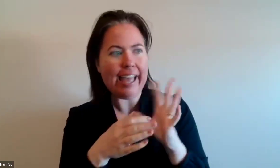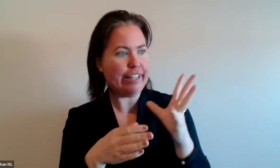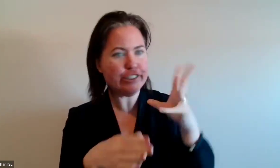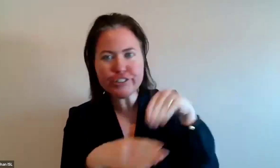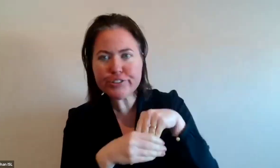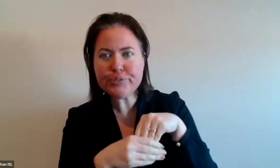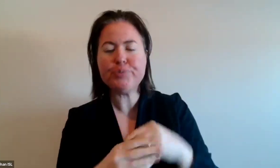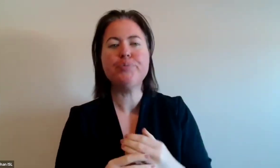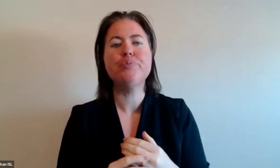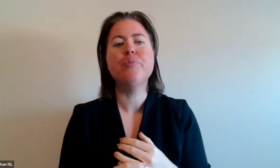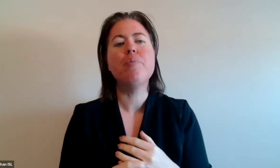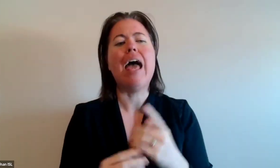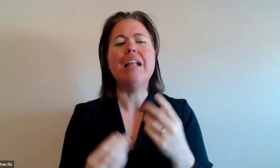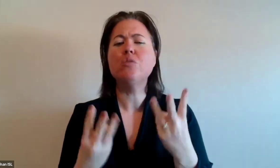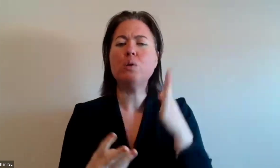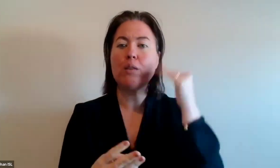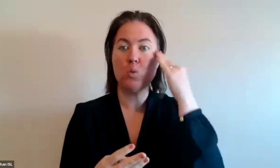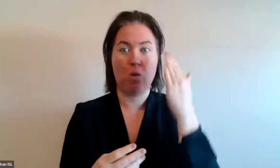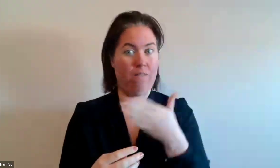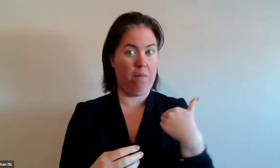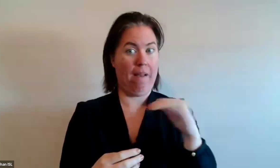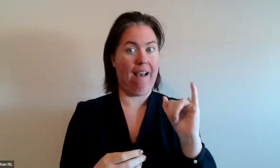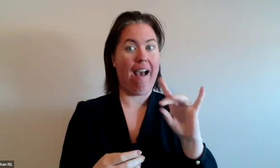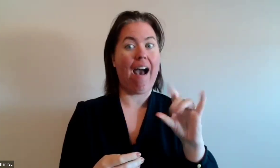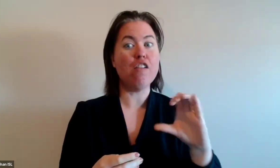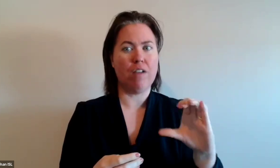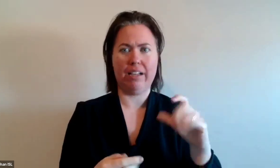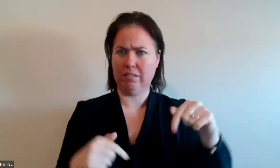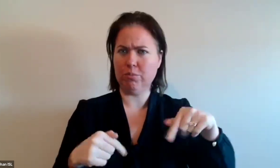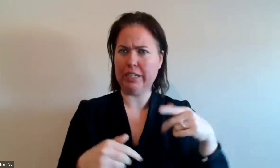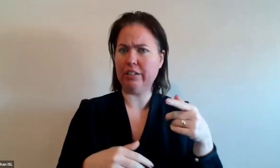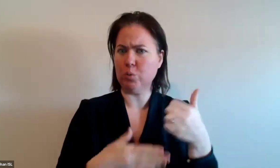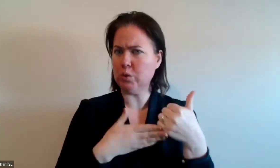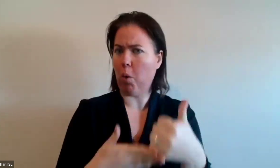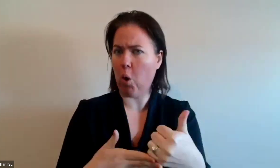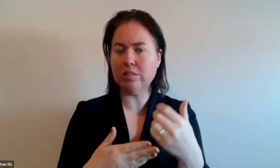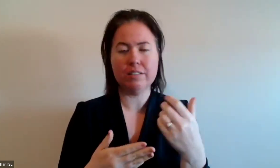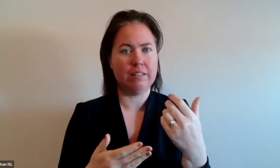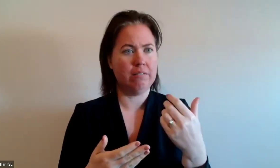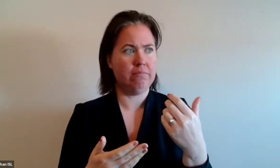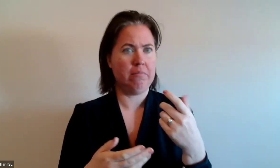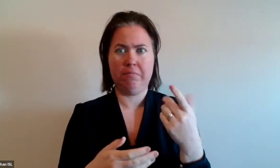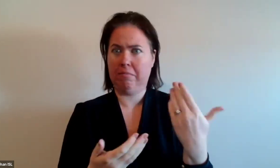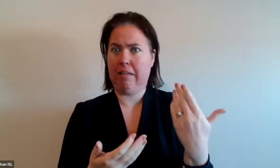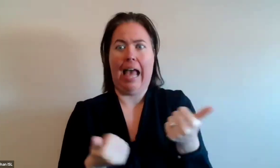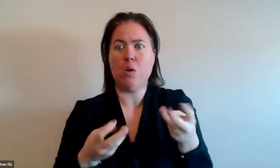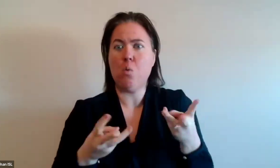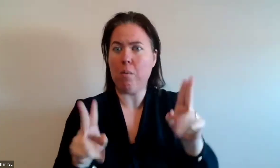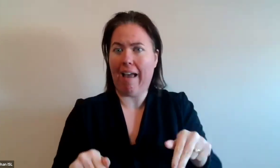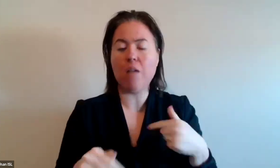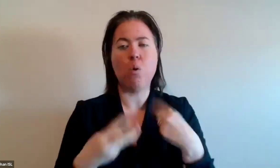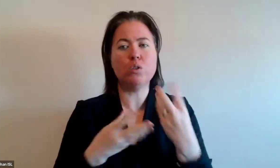And I suppose just to let you know that from our perspective, we're available to support with in any way that we can to support